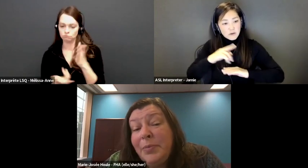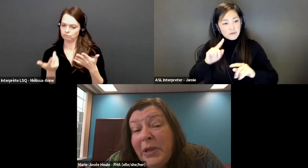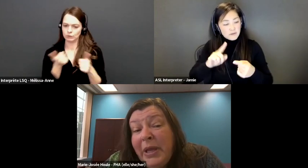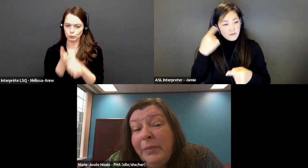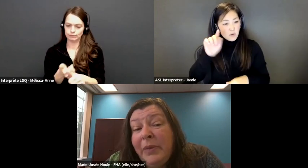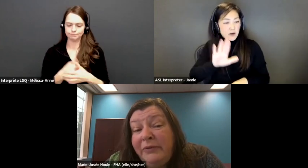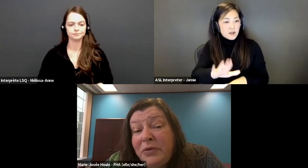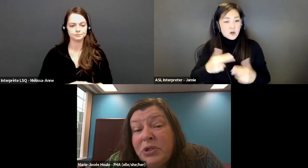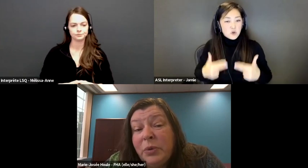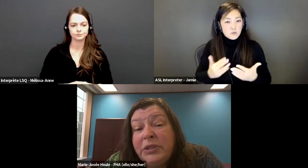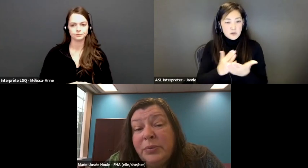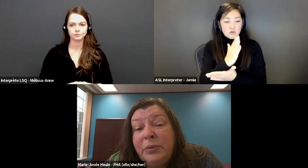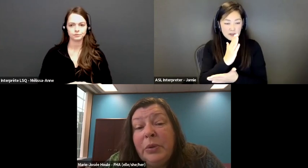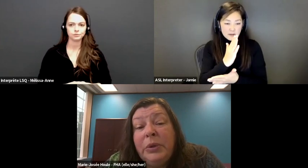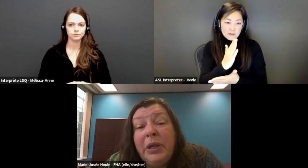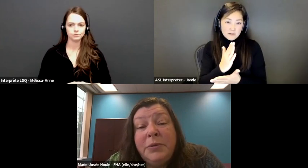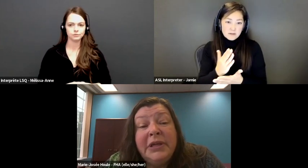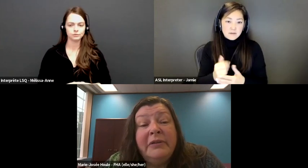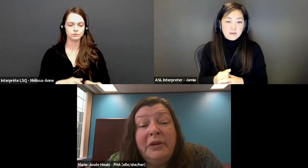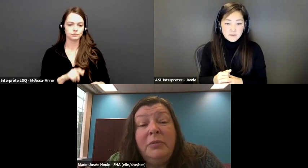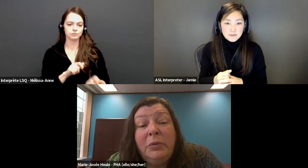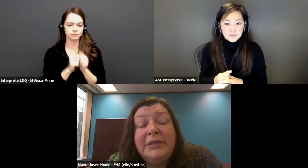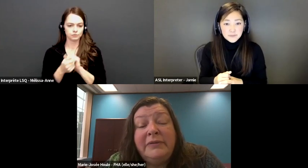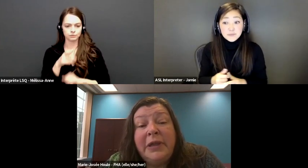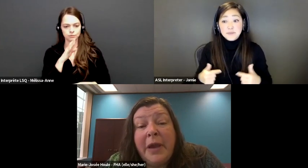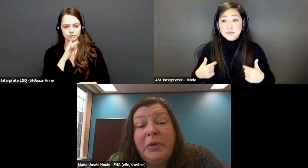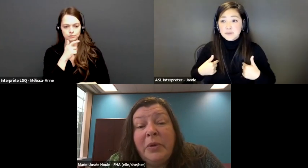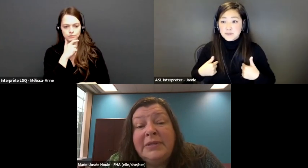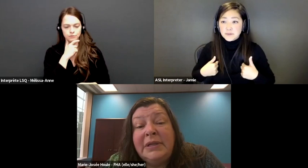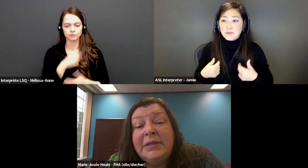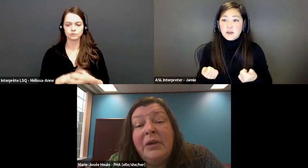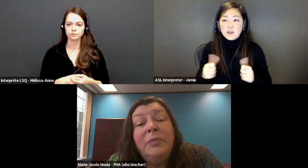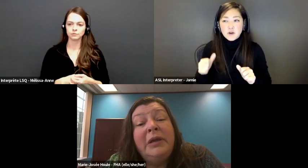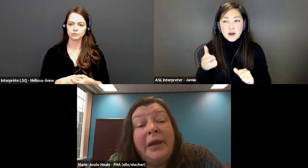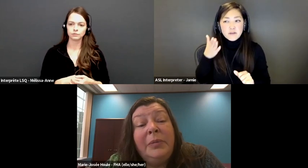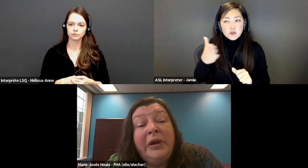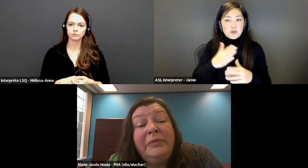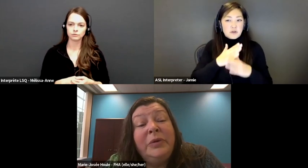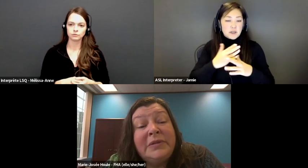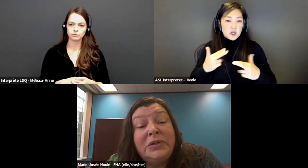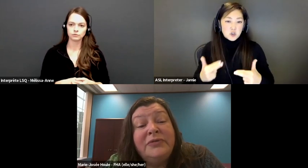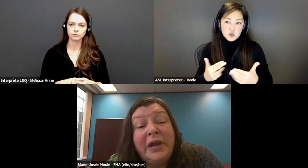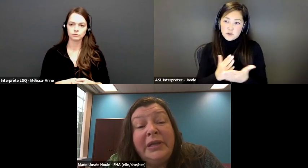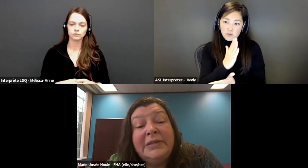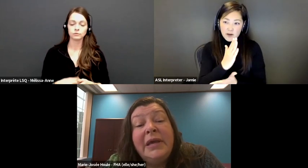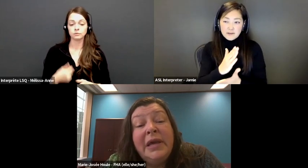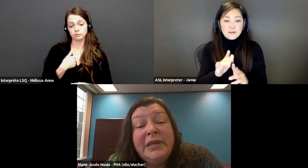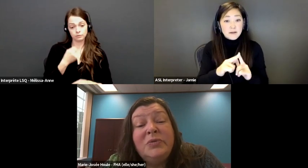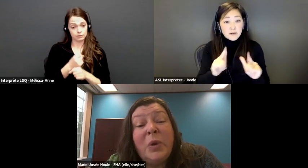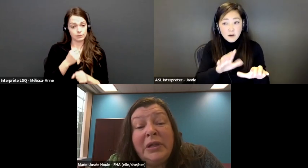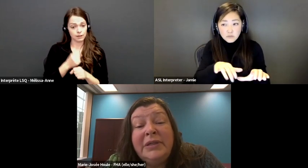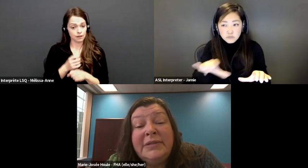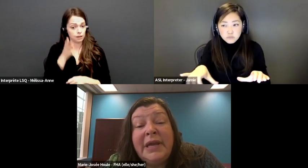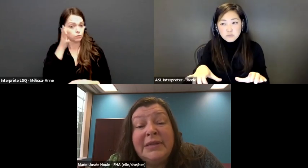As I plan my future work to promote and protect the human rights of encampment residents, I will be guided by the research findings